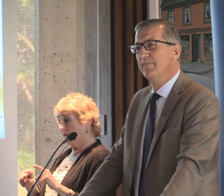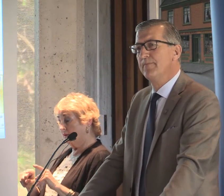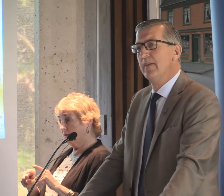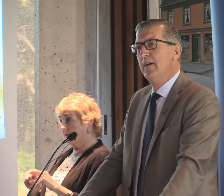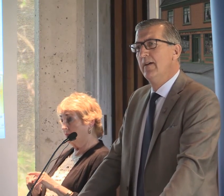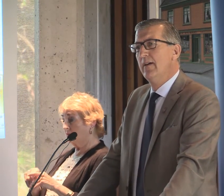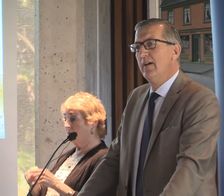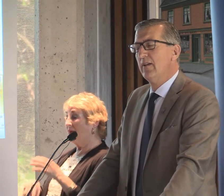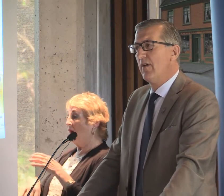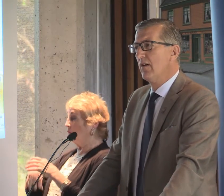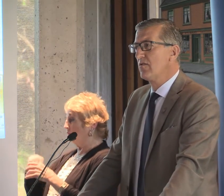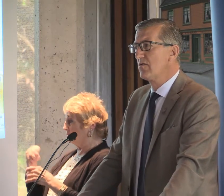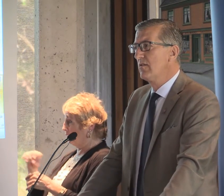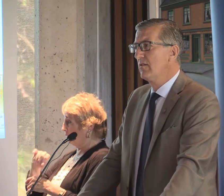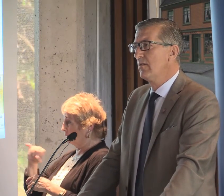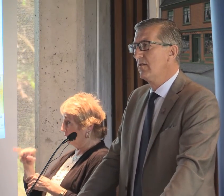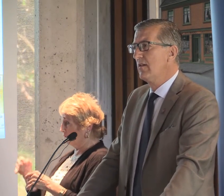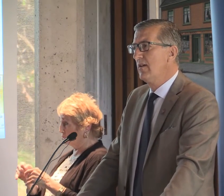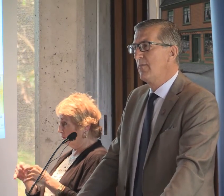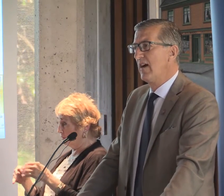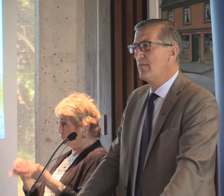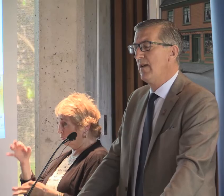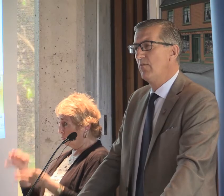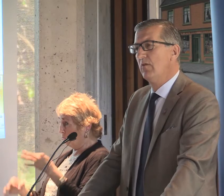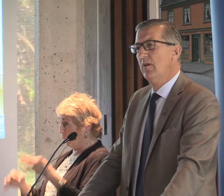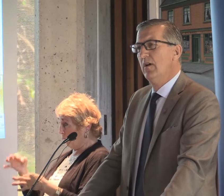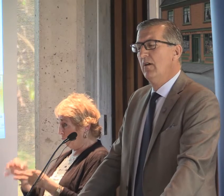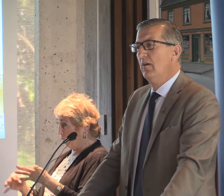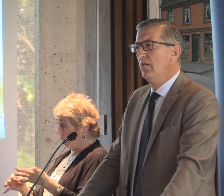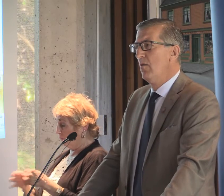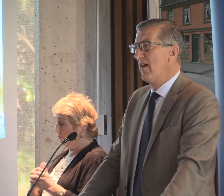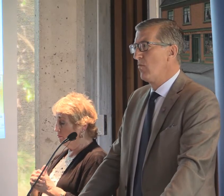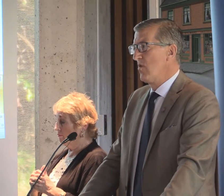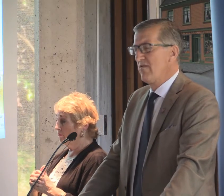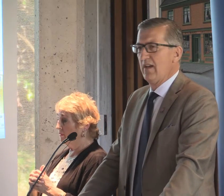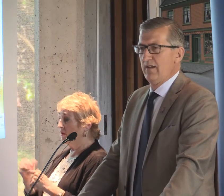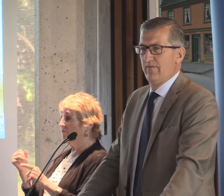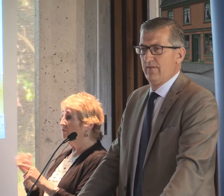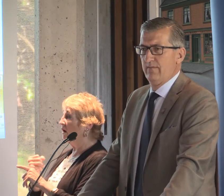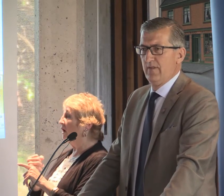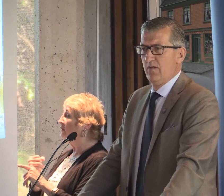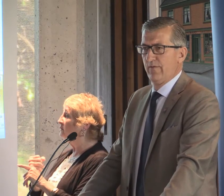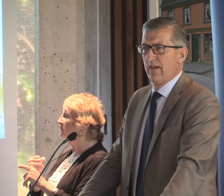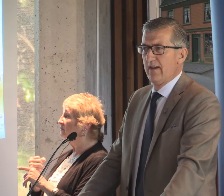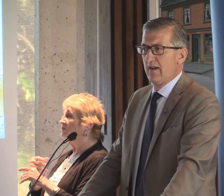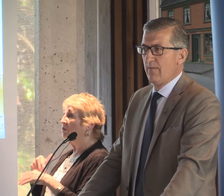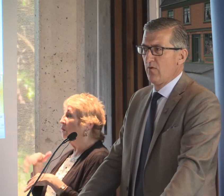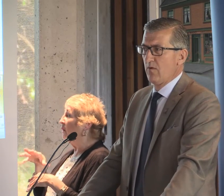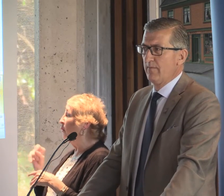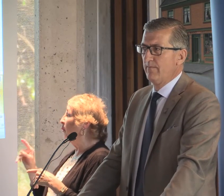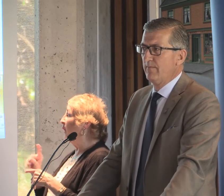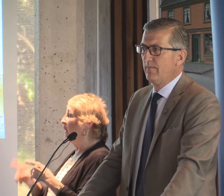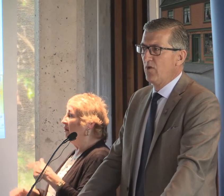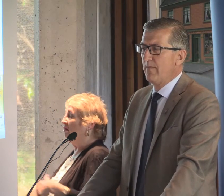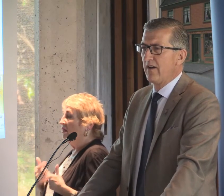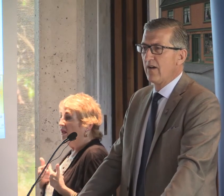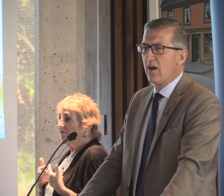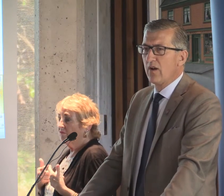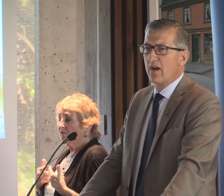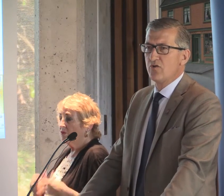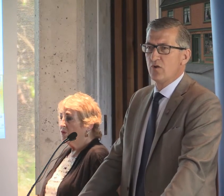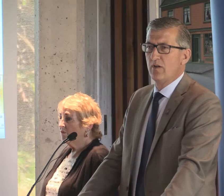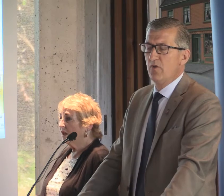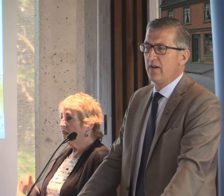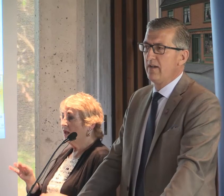Court. And if violence impacts people no matter where they live in Newfoundland and Labrador, no matter